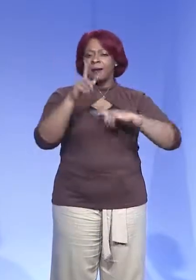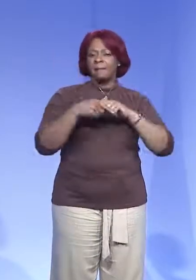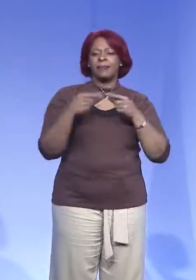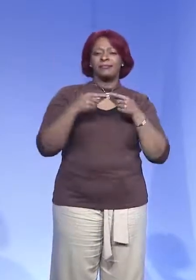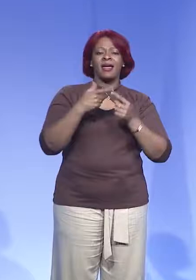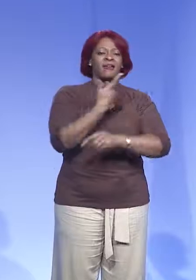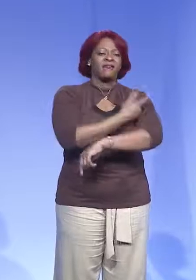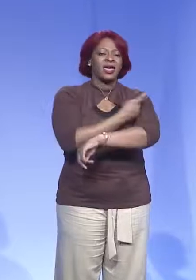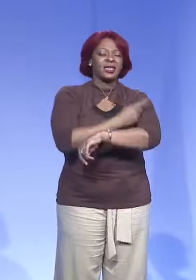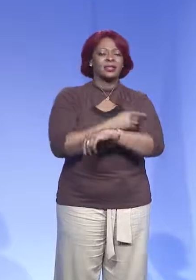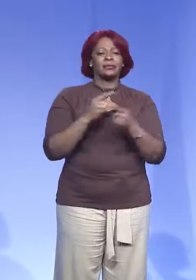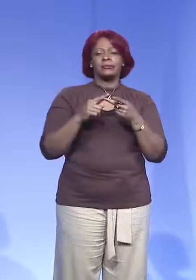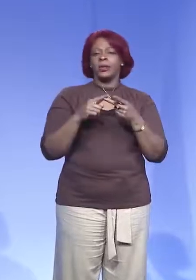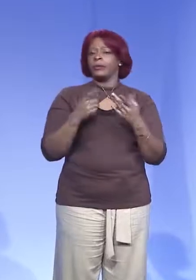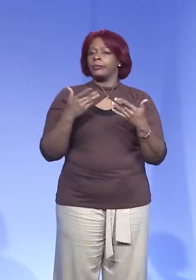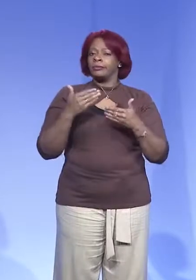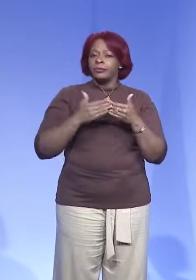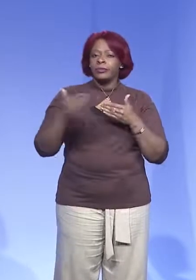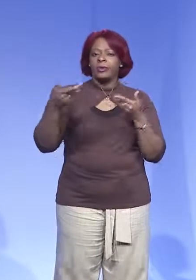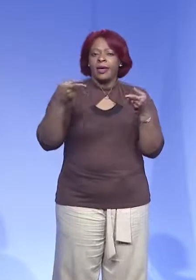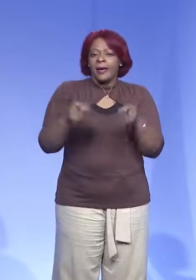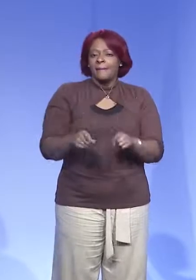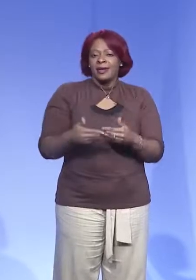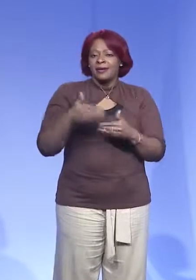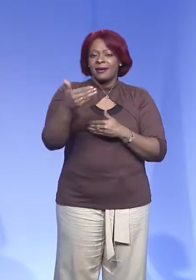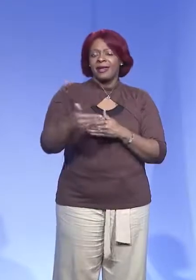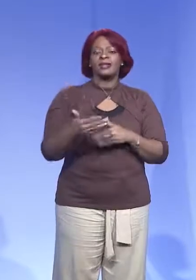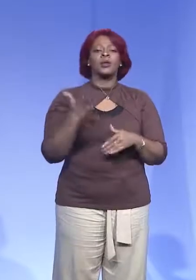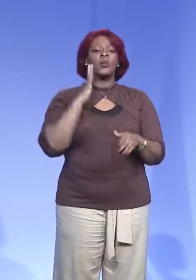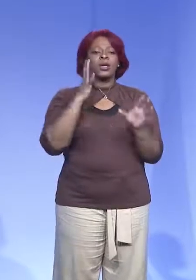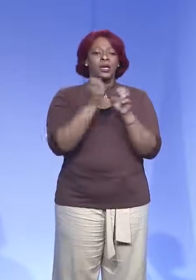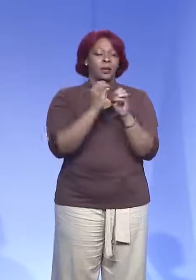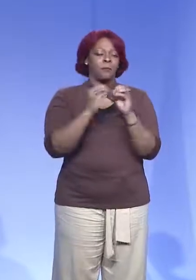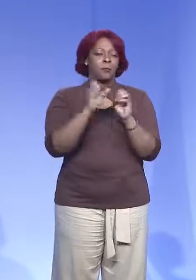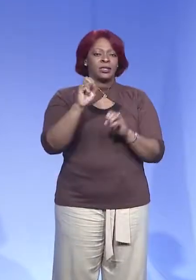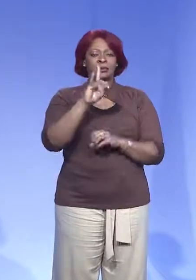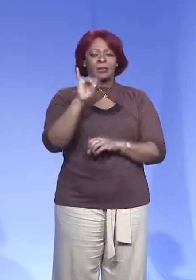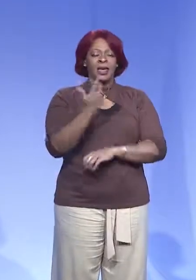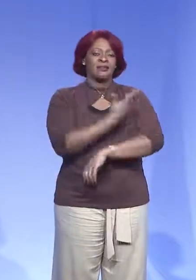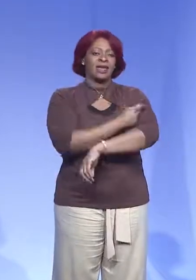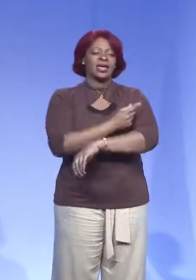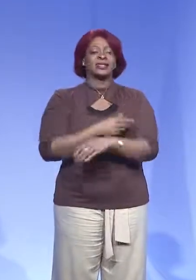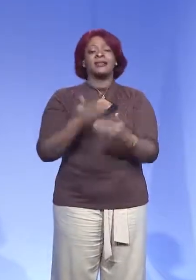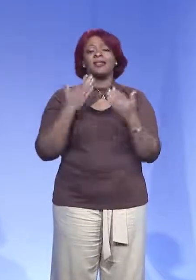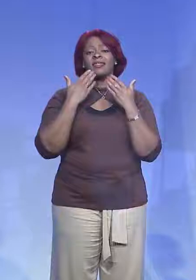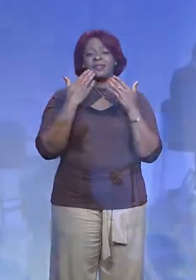distribution, but where we're going, particularly as we know we'll get more supply of vaccine. Thank you.